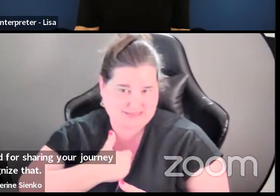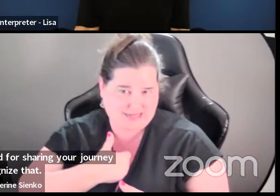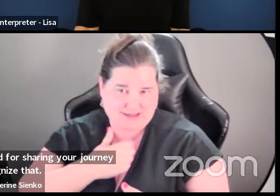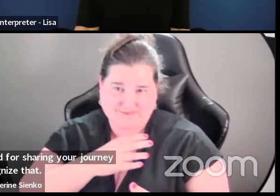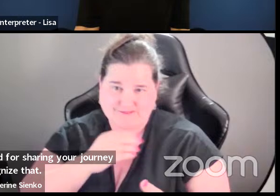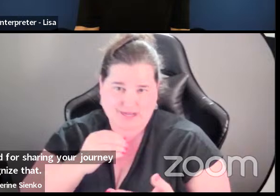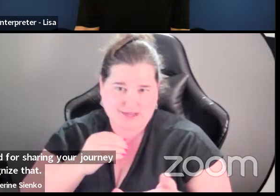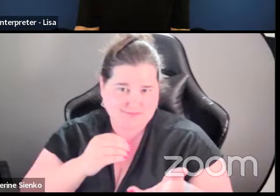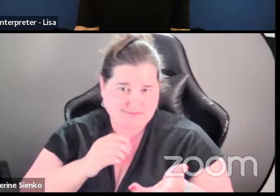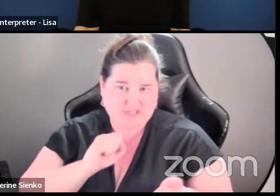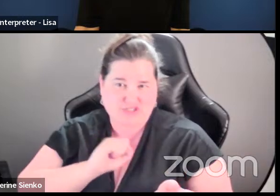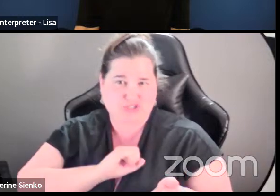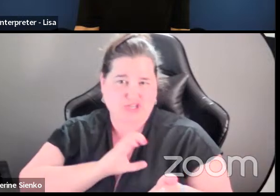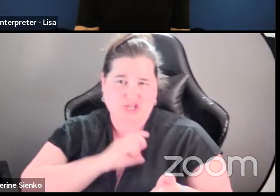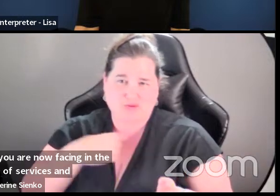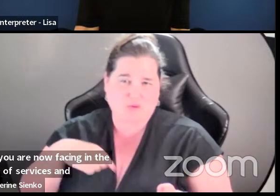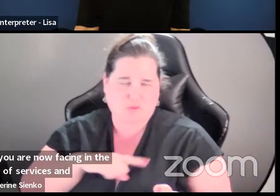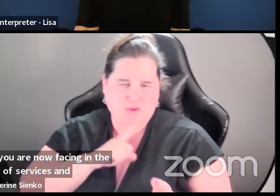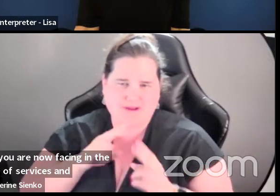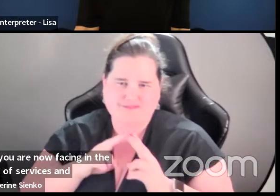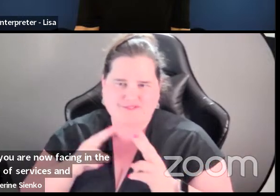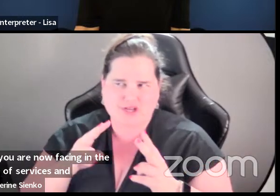and the lack of resources.